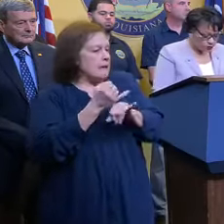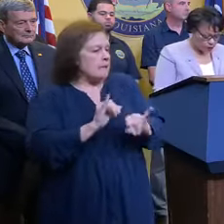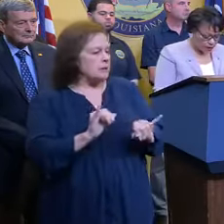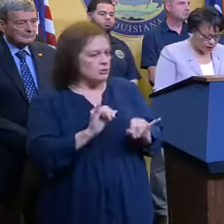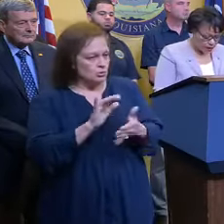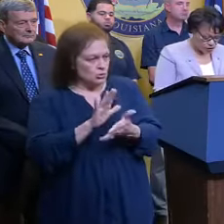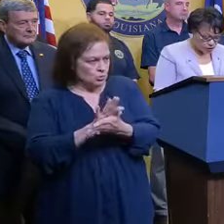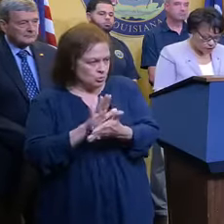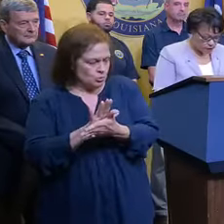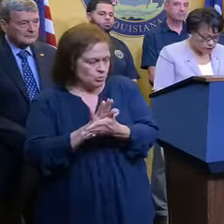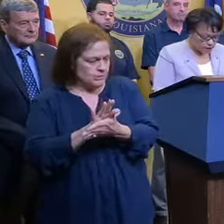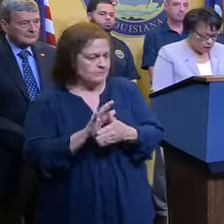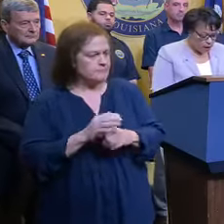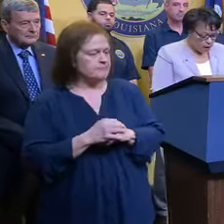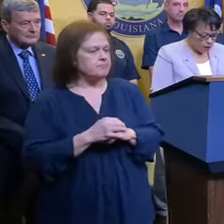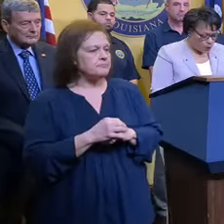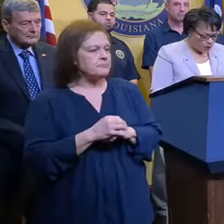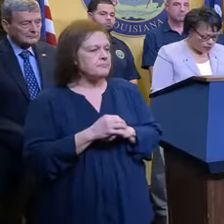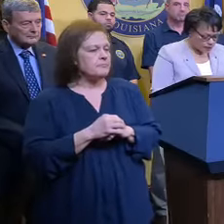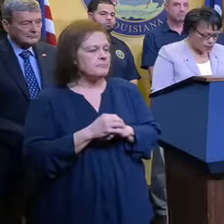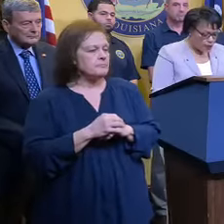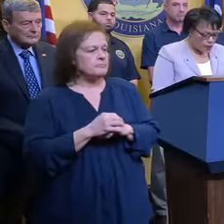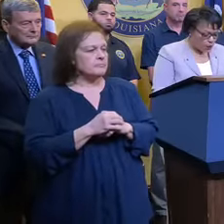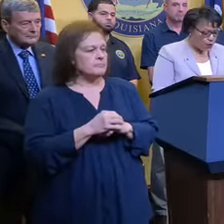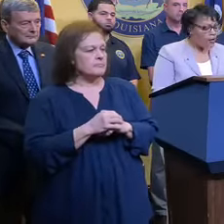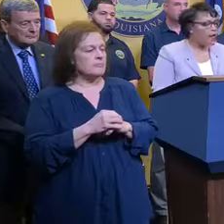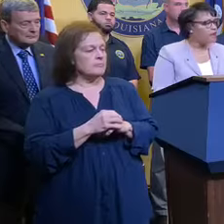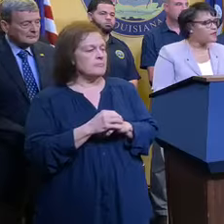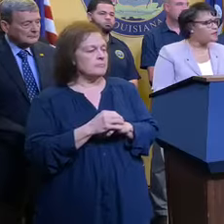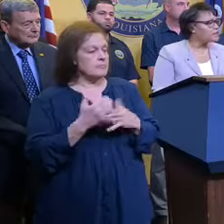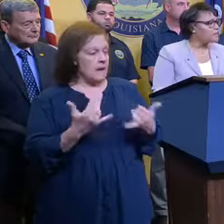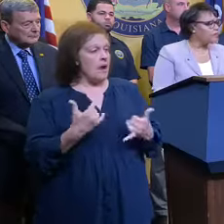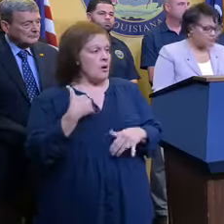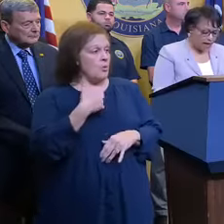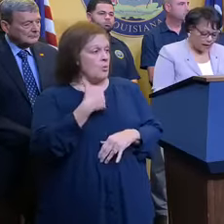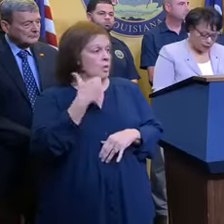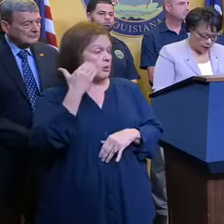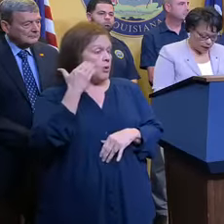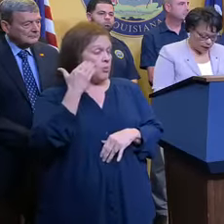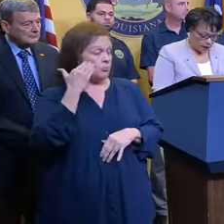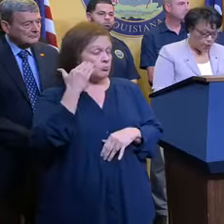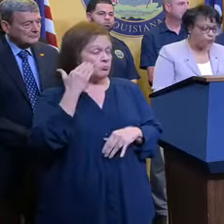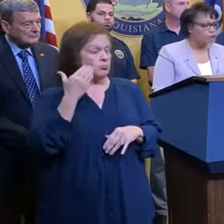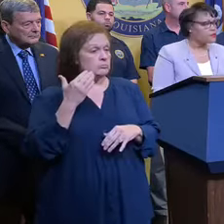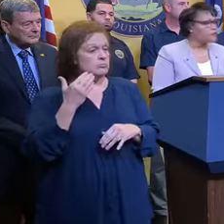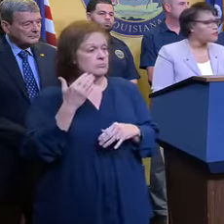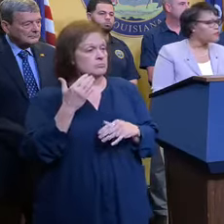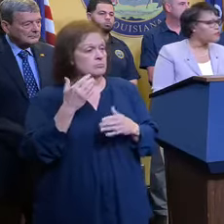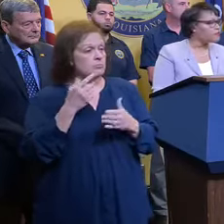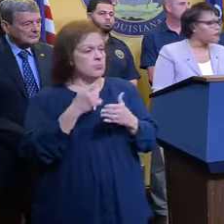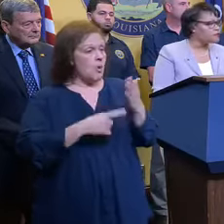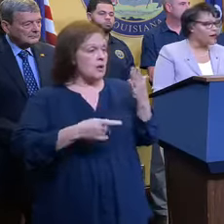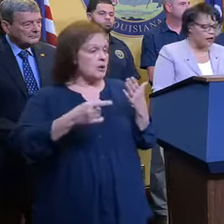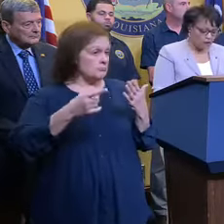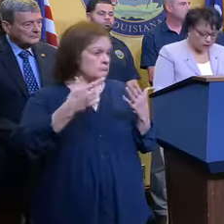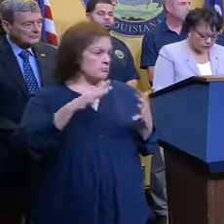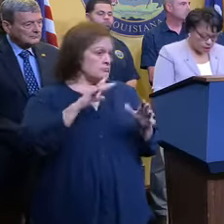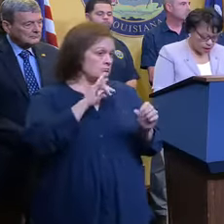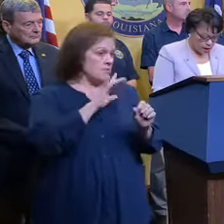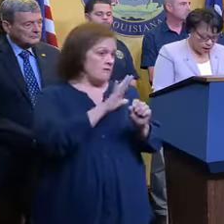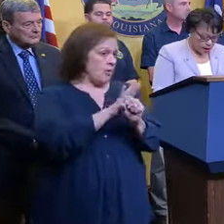school associations. We know that since last night and what was recently confirmed by